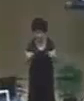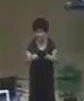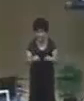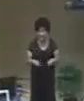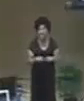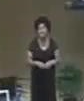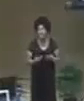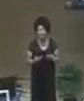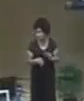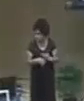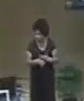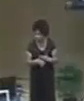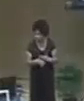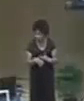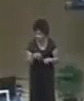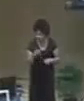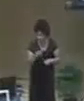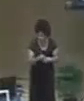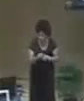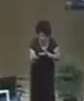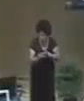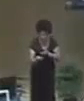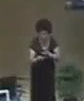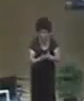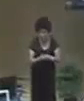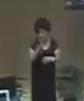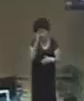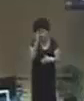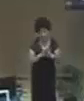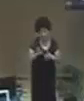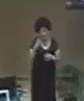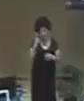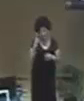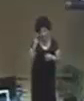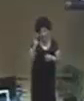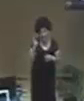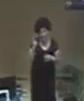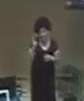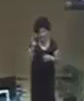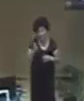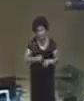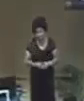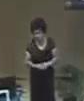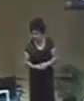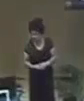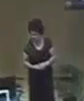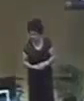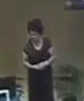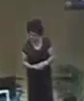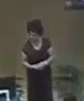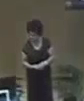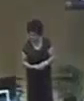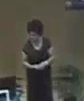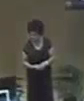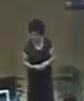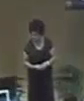learning interaction? Is it a support interaction? They don't care. We might differentiate it out, and that's fine, and we need to.